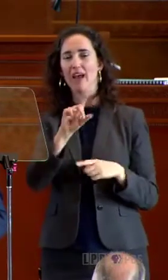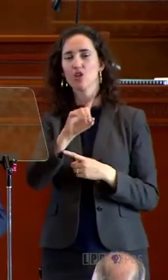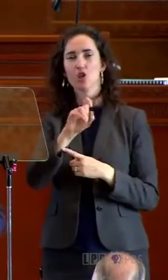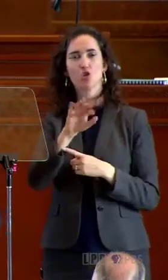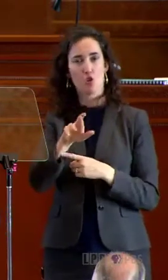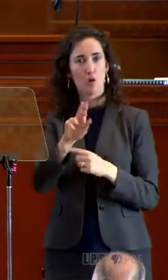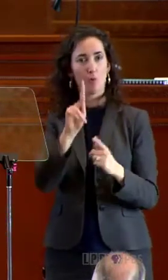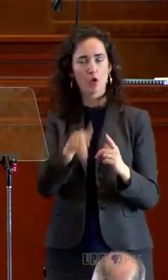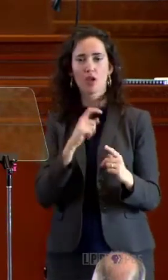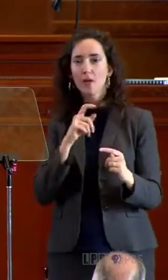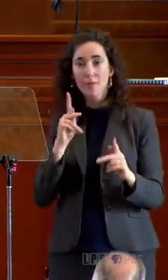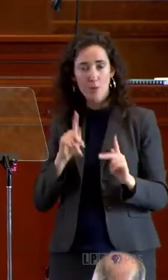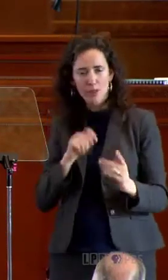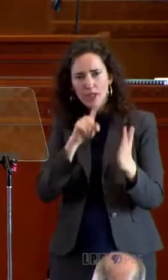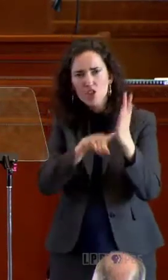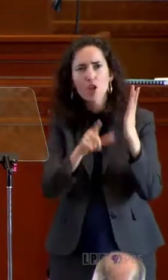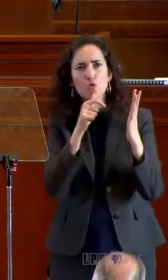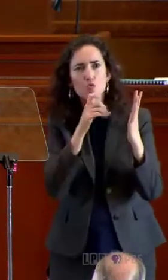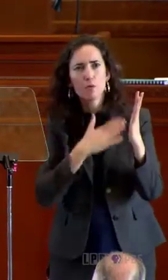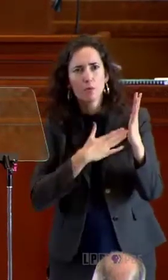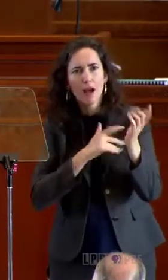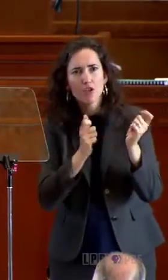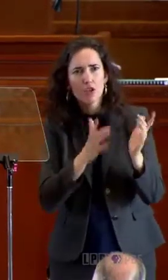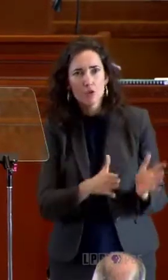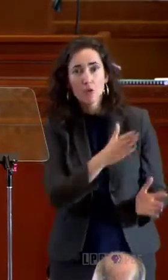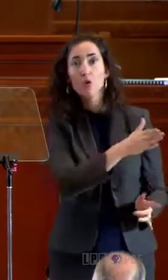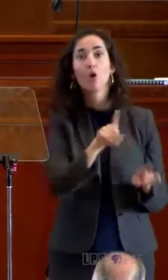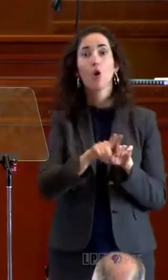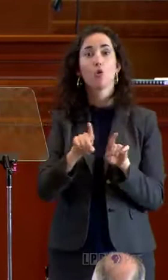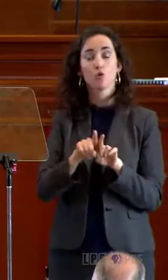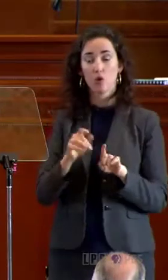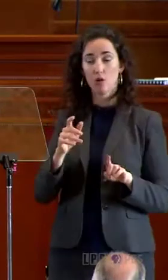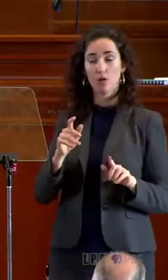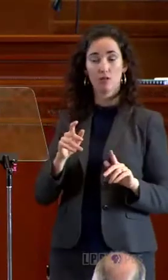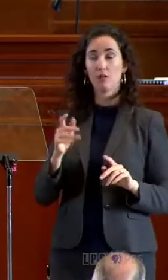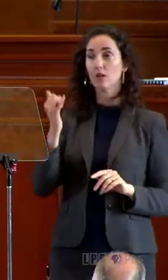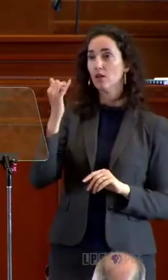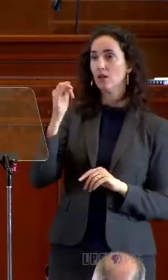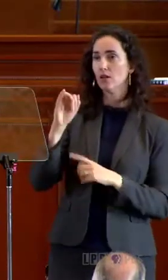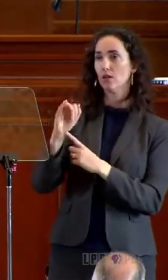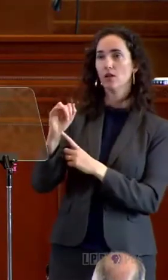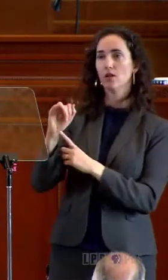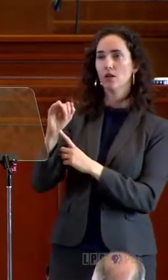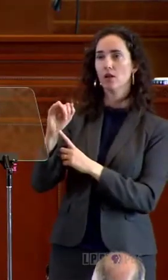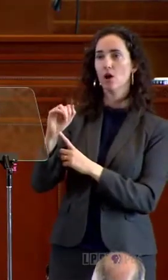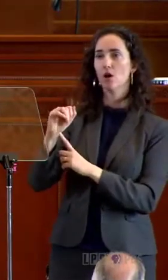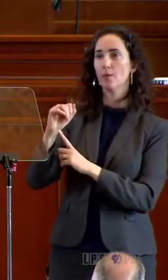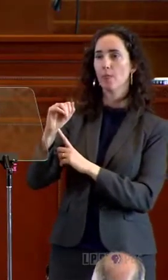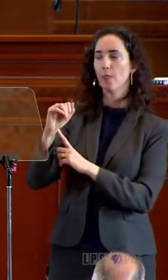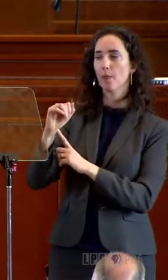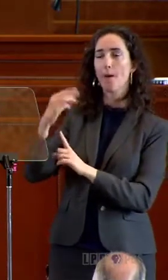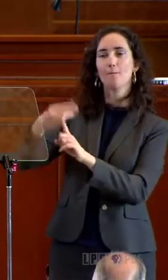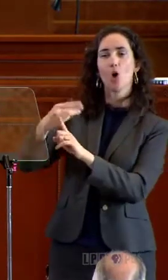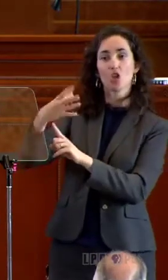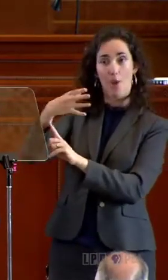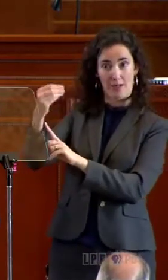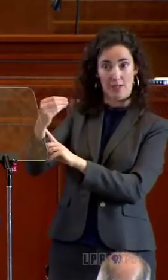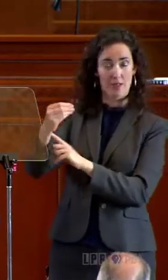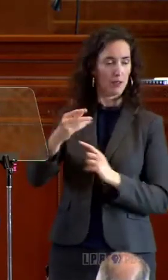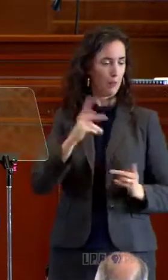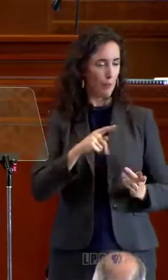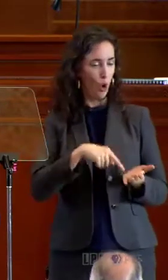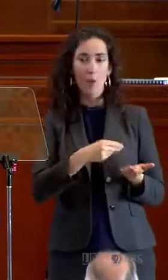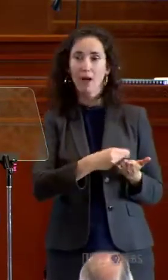adjusters, and stopping mortgage companies from withholding insurance money from homeowners without good reason. And I am not